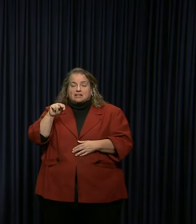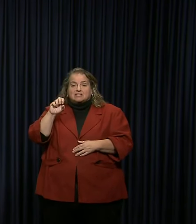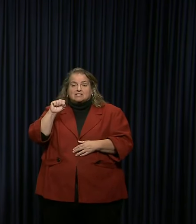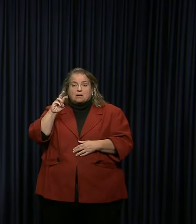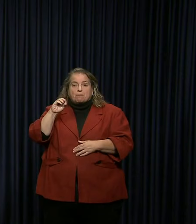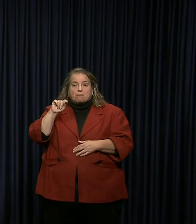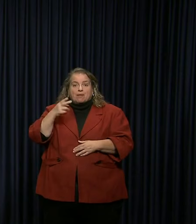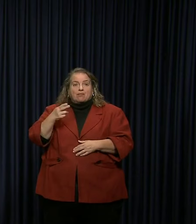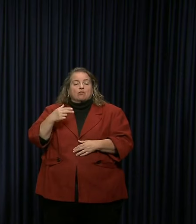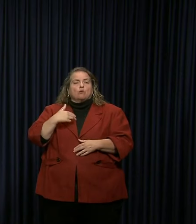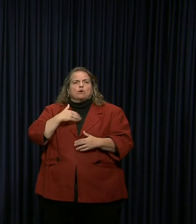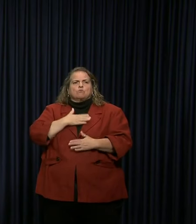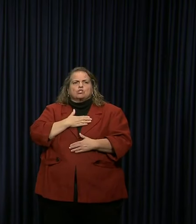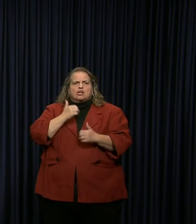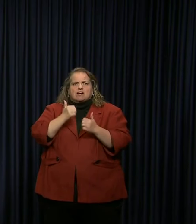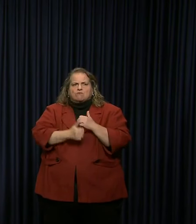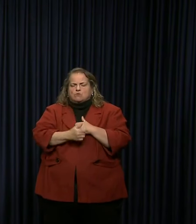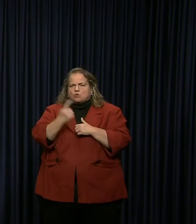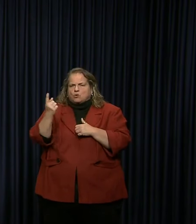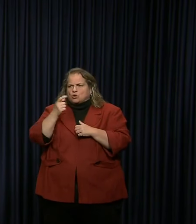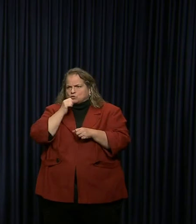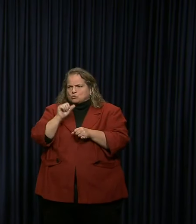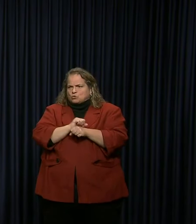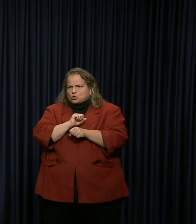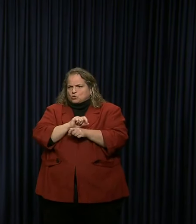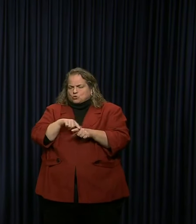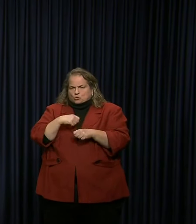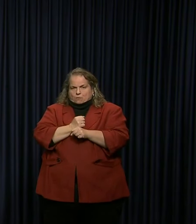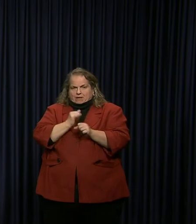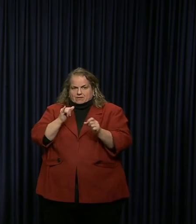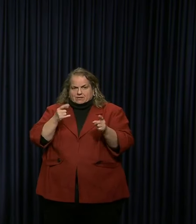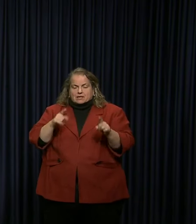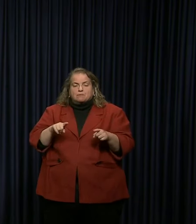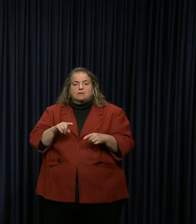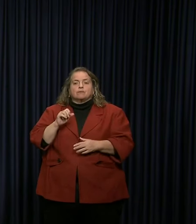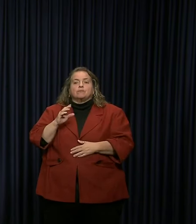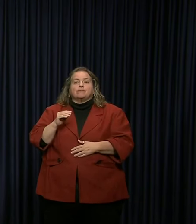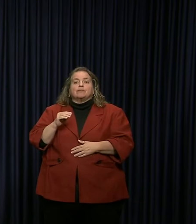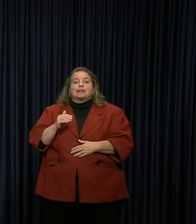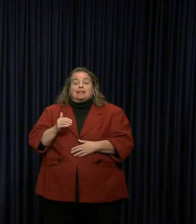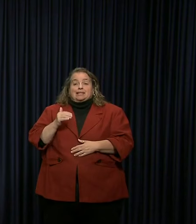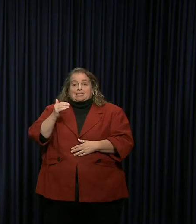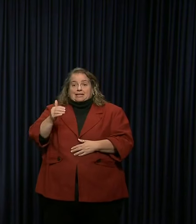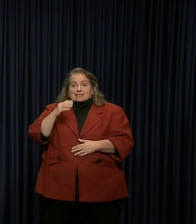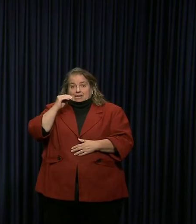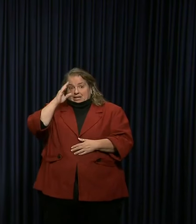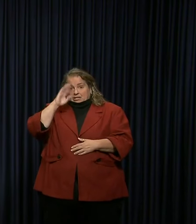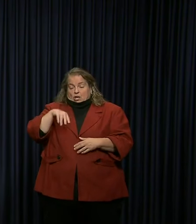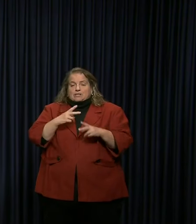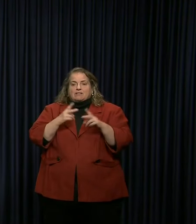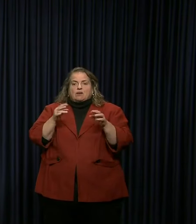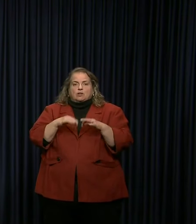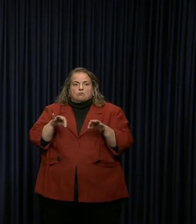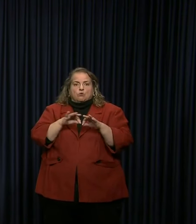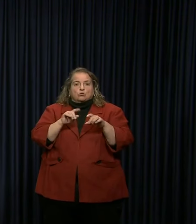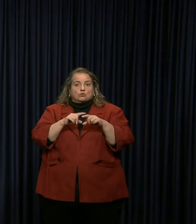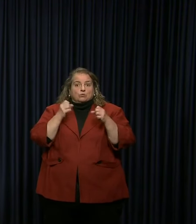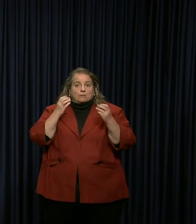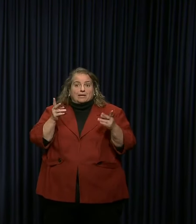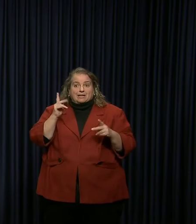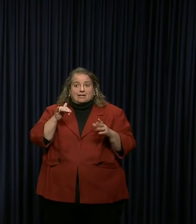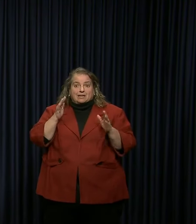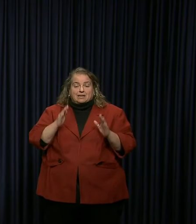appreciate everybody who's out working to make this happen. All right, next up, and I know it's critically important to so many